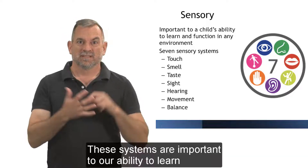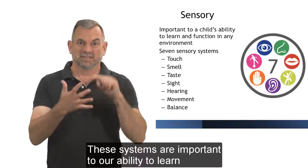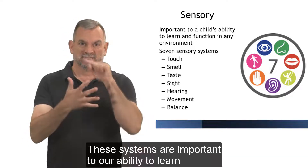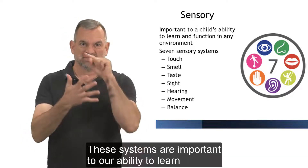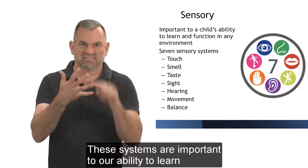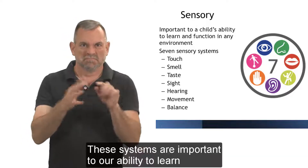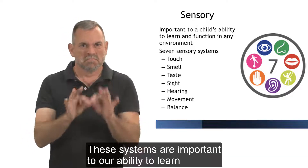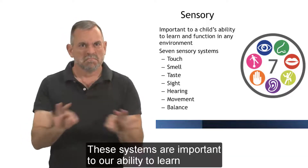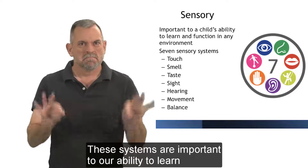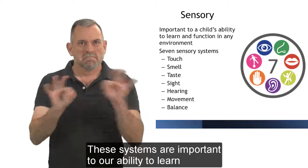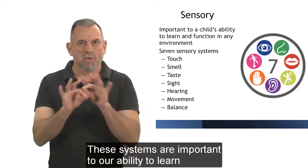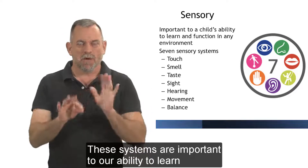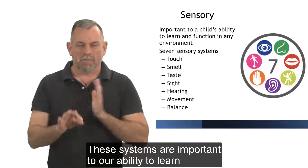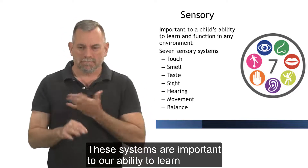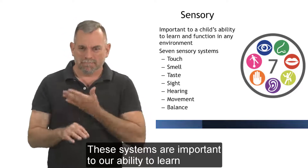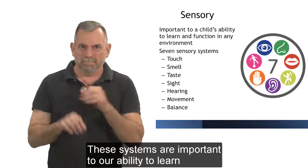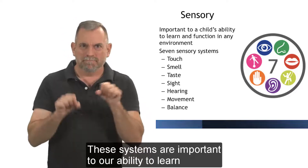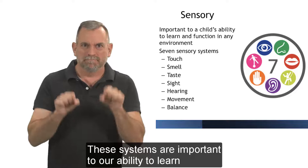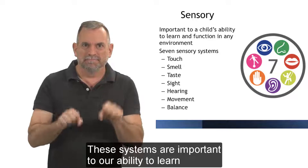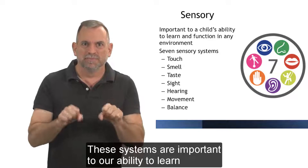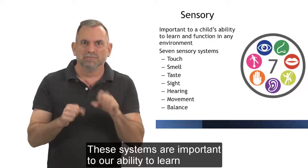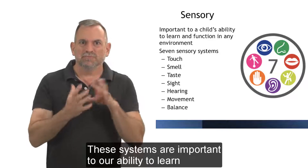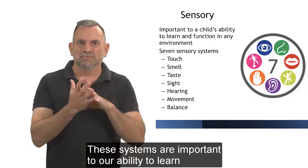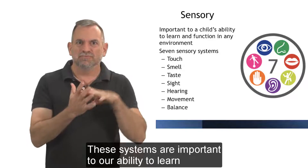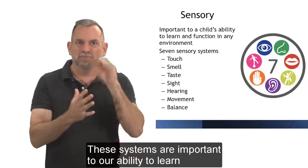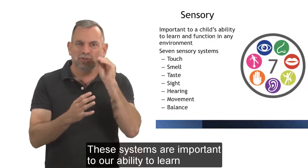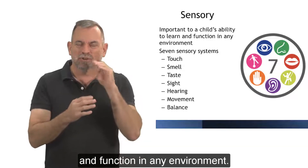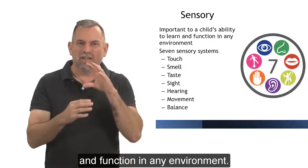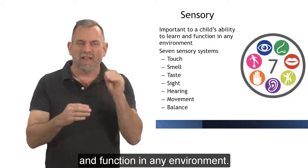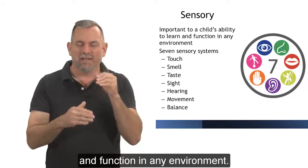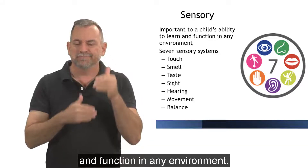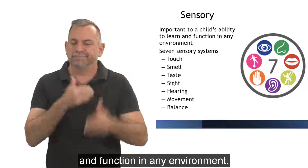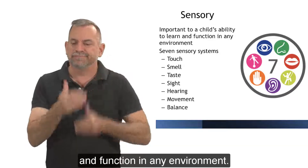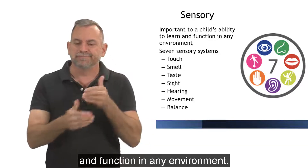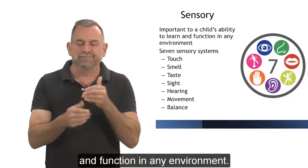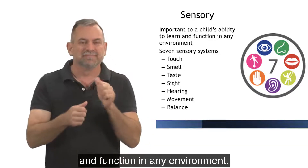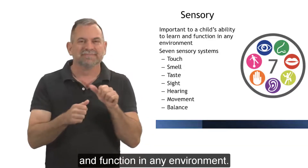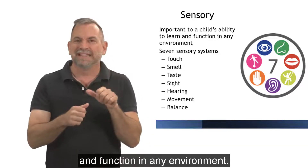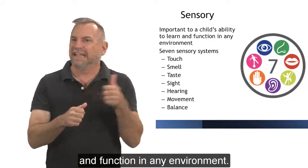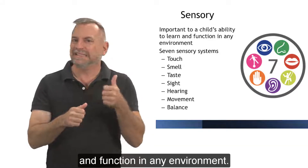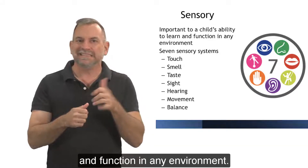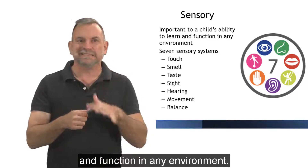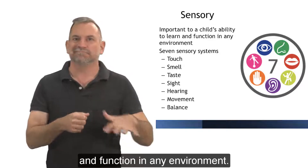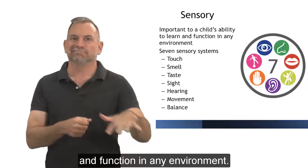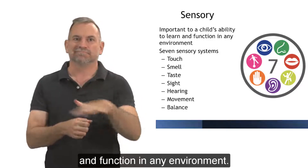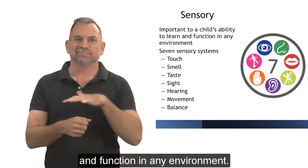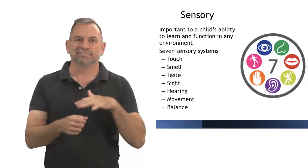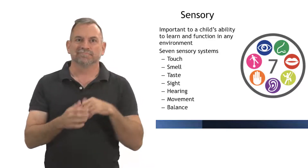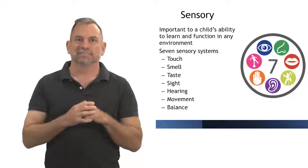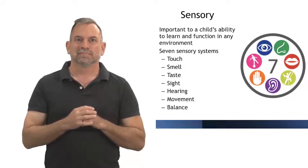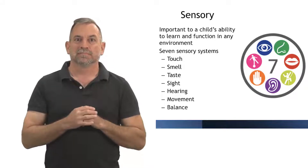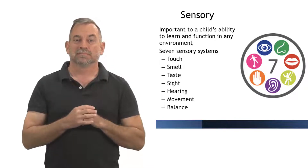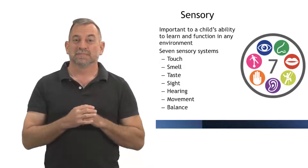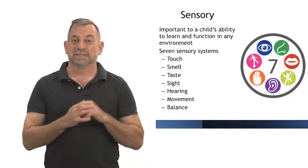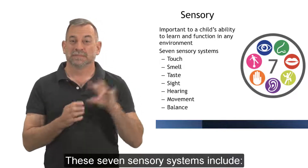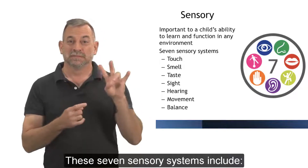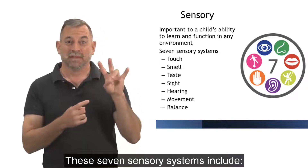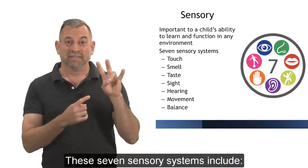These systems are important to our ability to learn and function in any environment. These